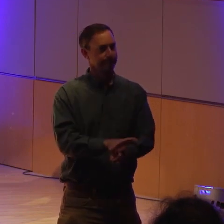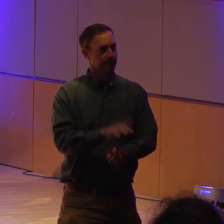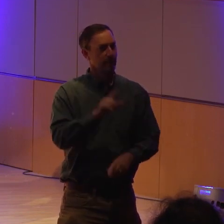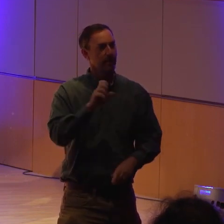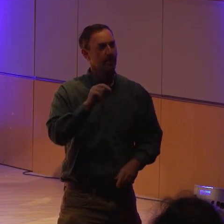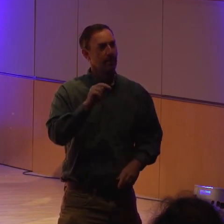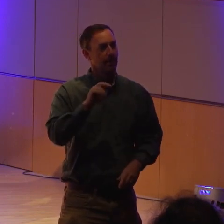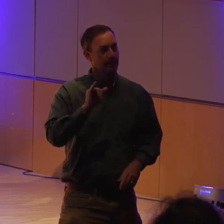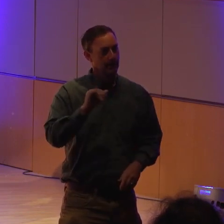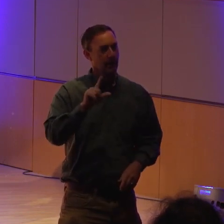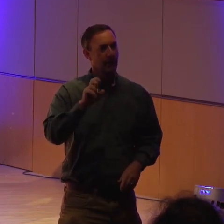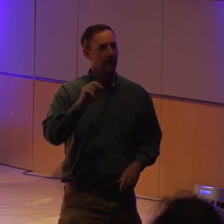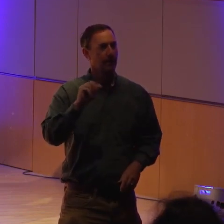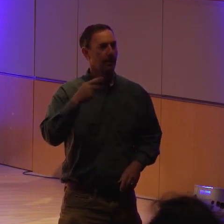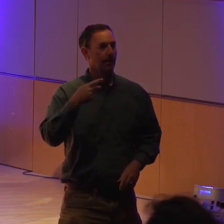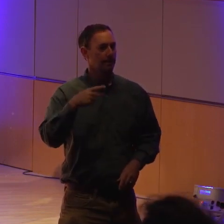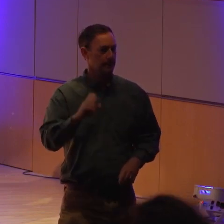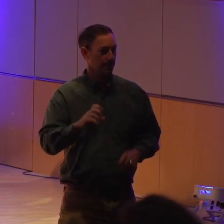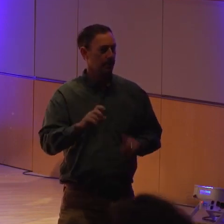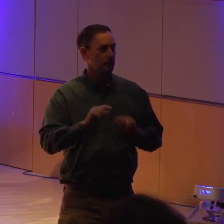the Lenni Lenape people.